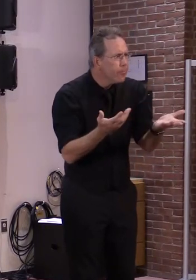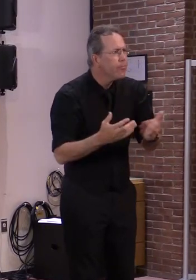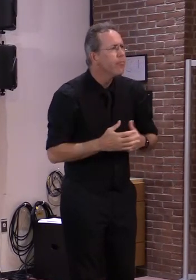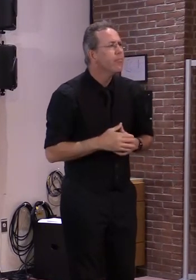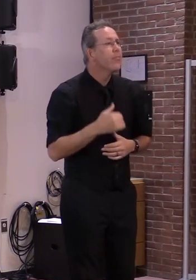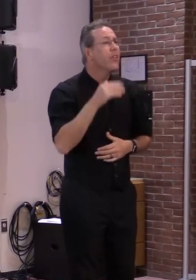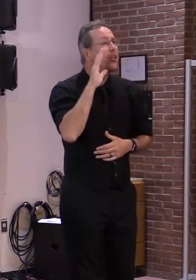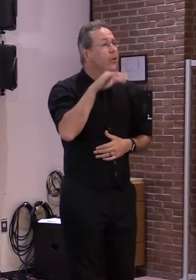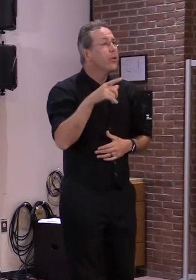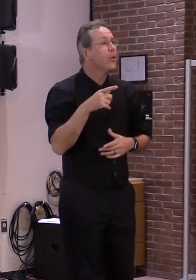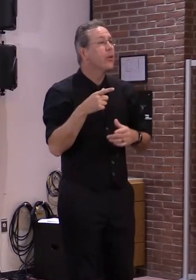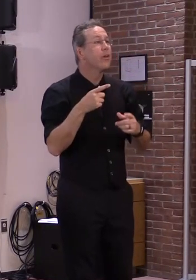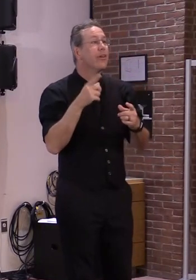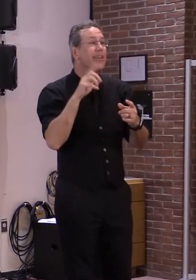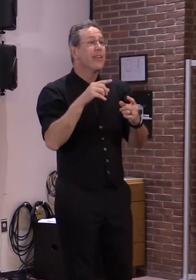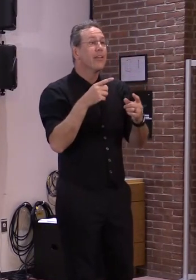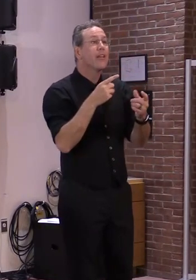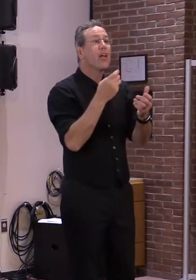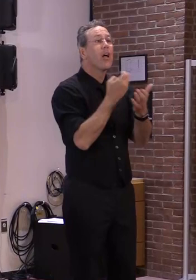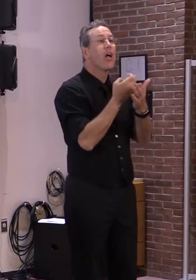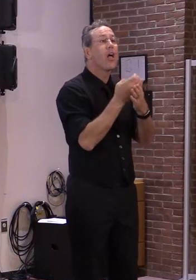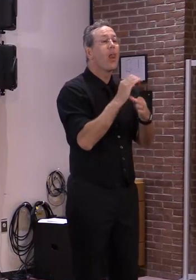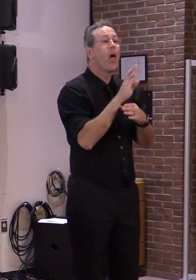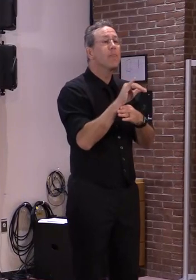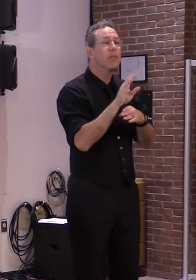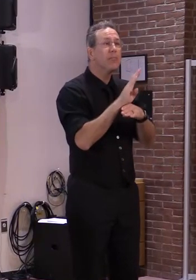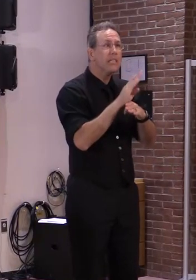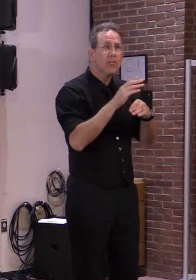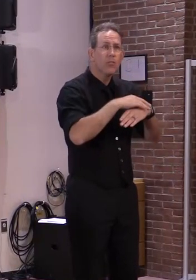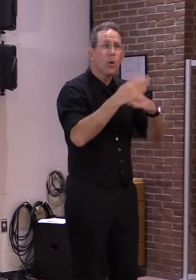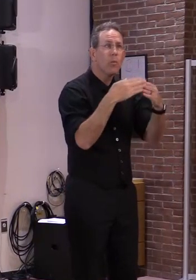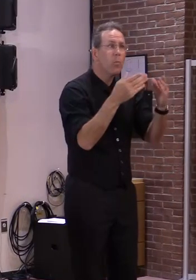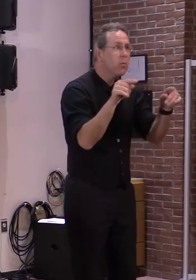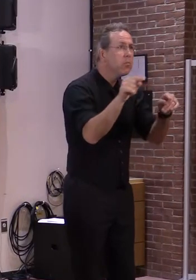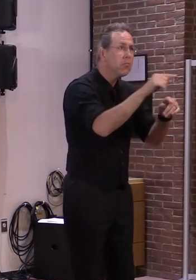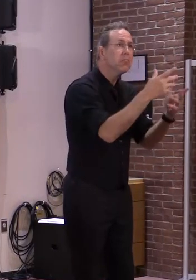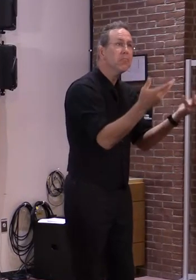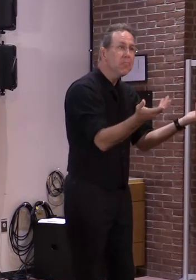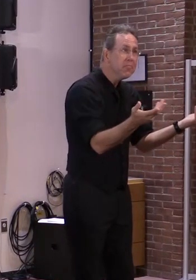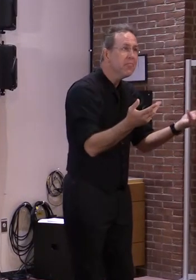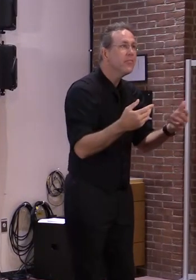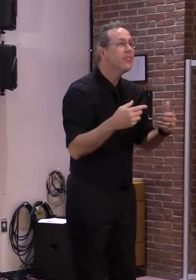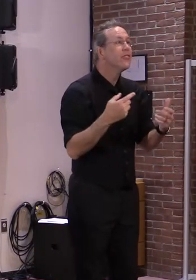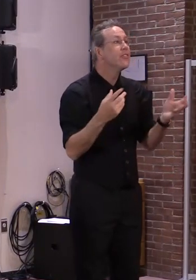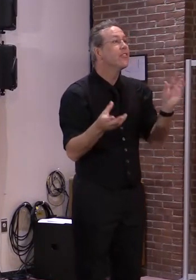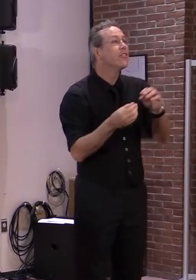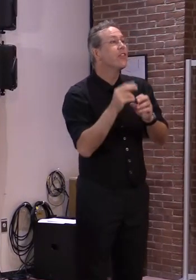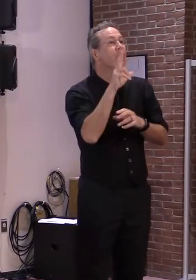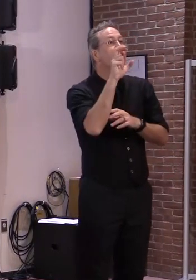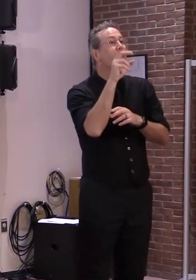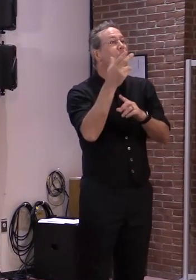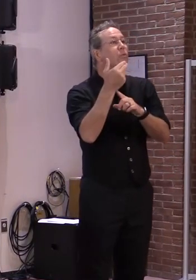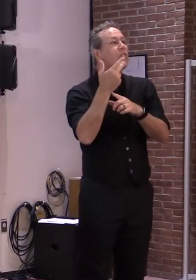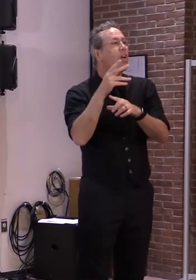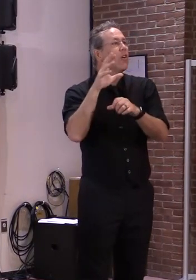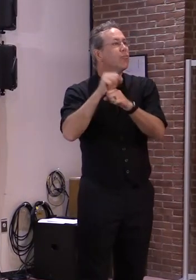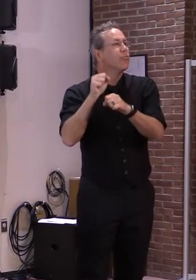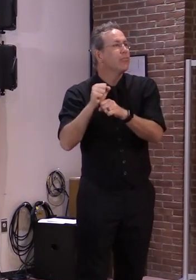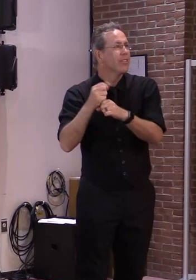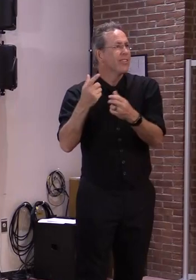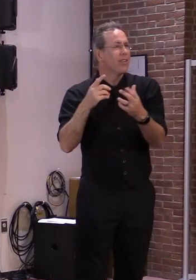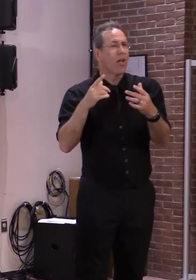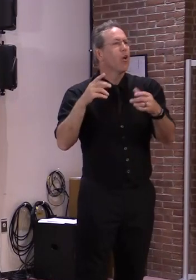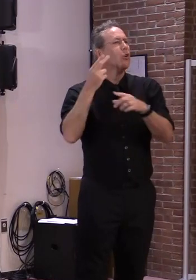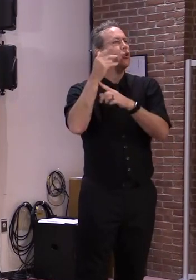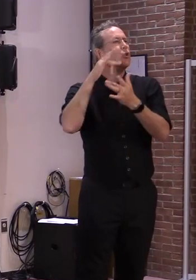That's only going to continue. We had the fortunate situation of having hotel rooms available, which was